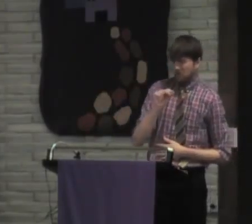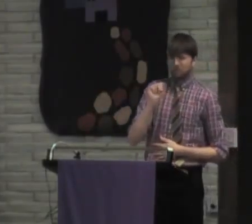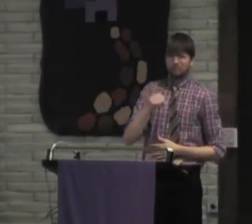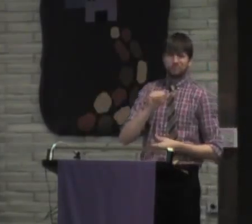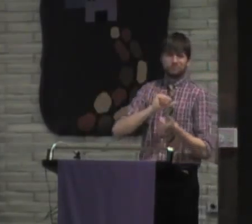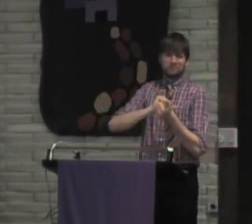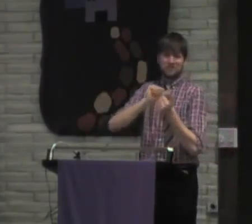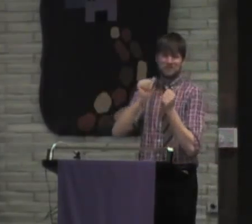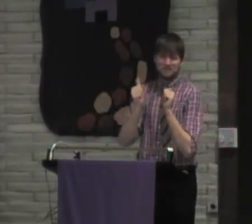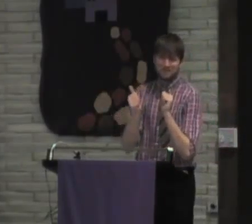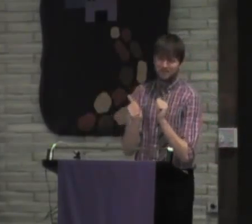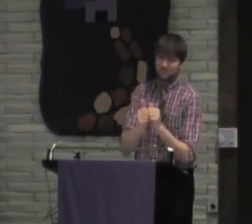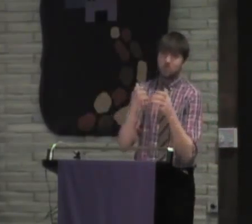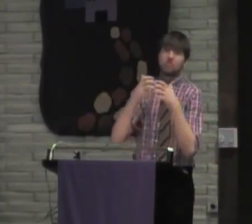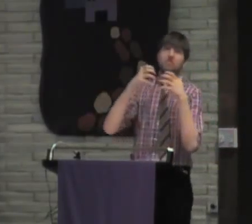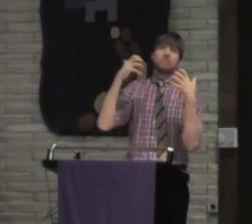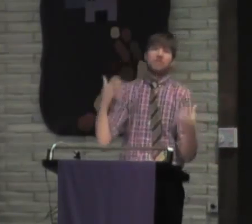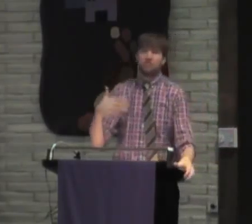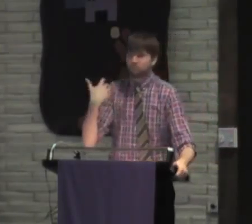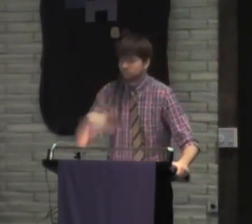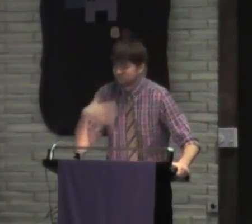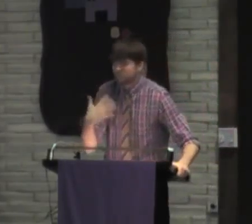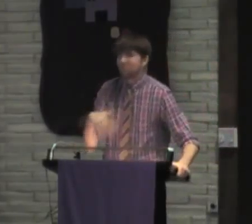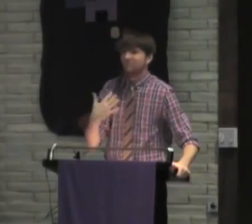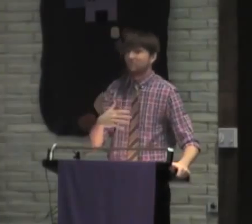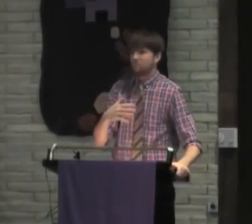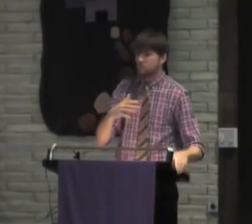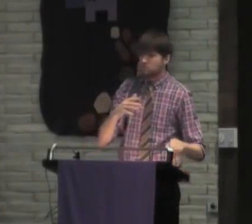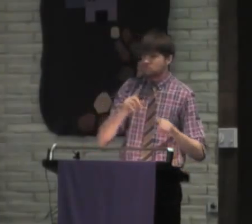wow. Since I was 30, I changed a lot.